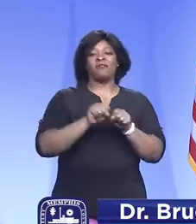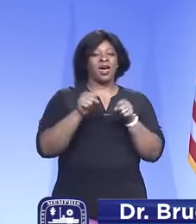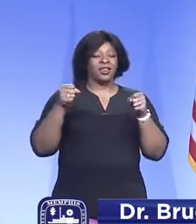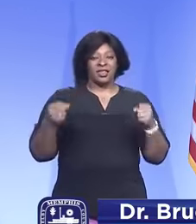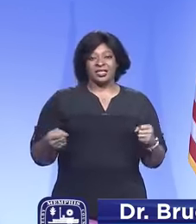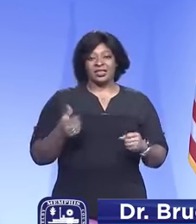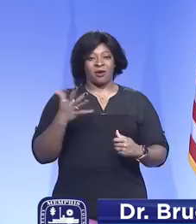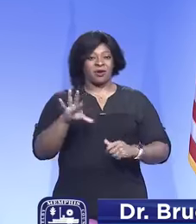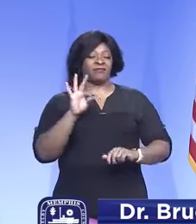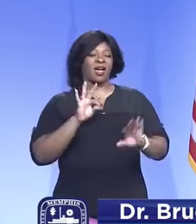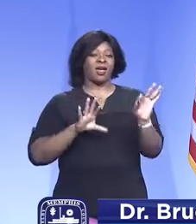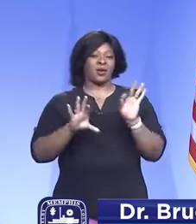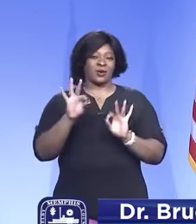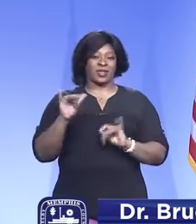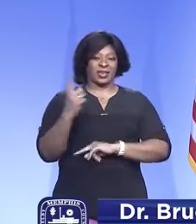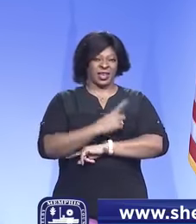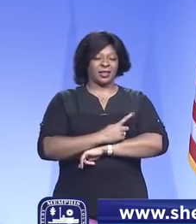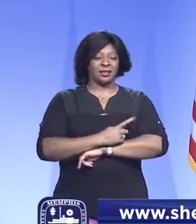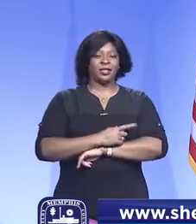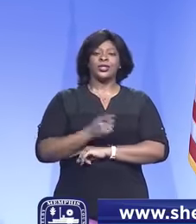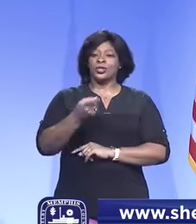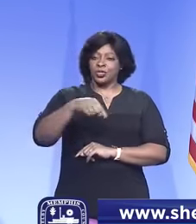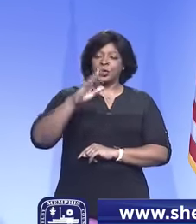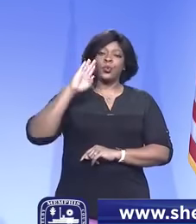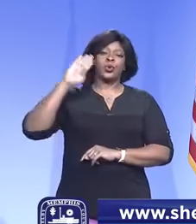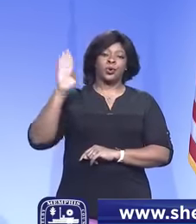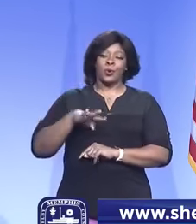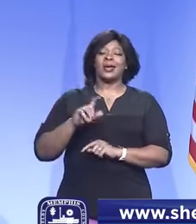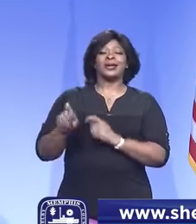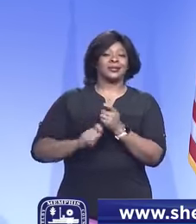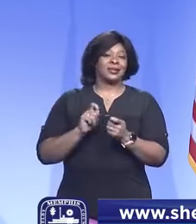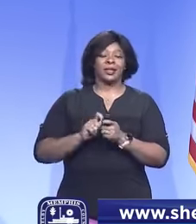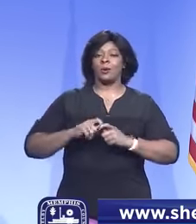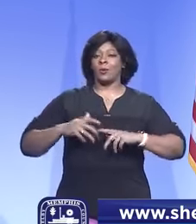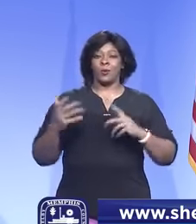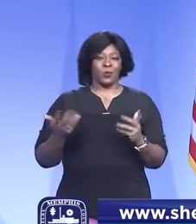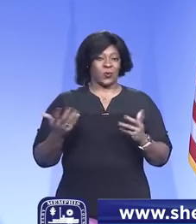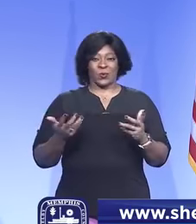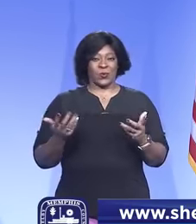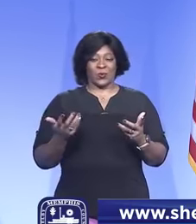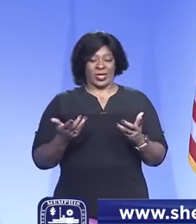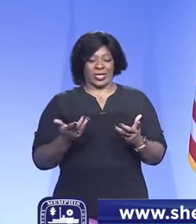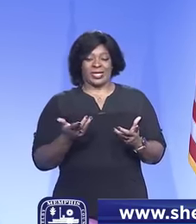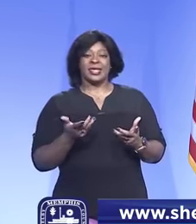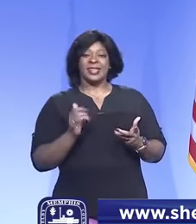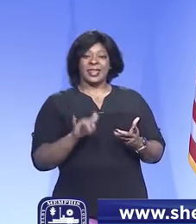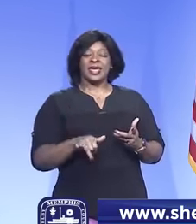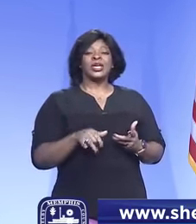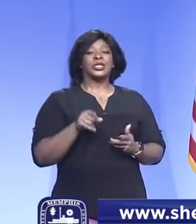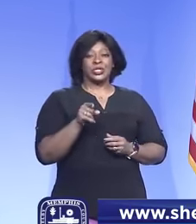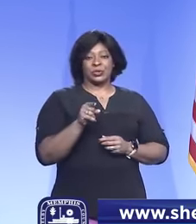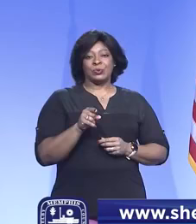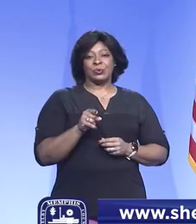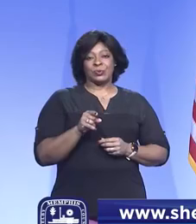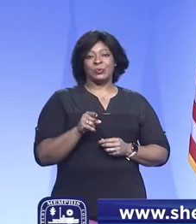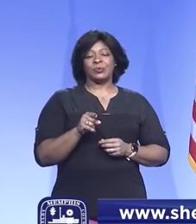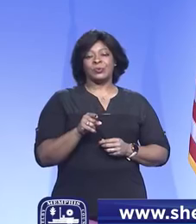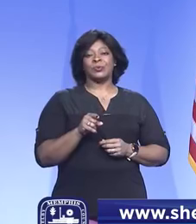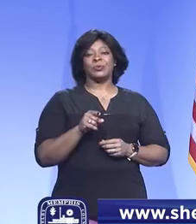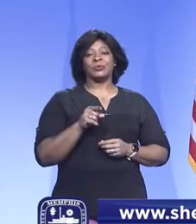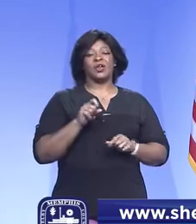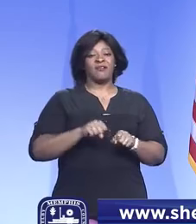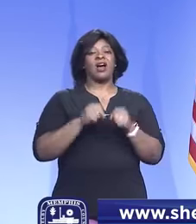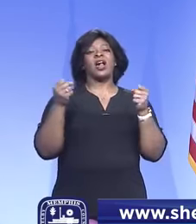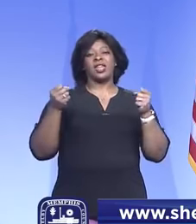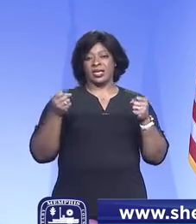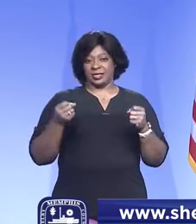they found. And so you would know exactly what it is that you are in